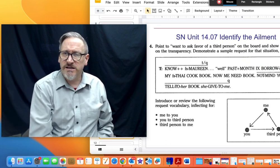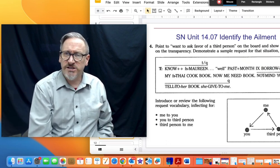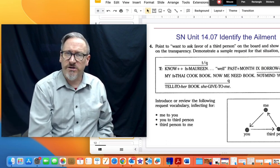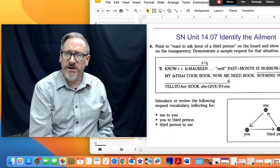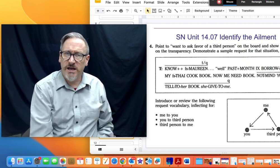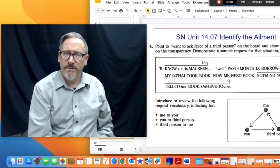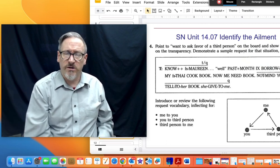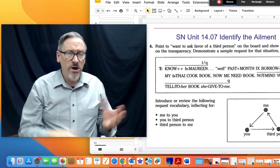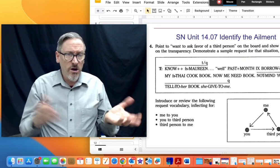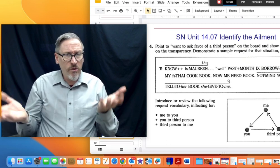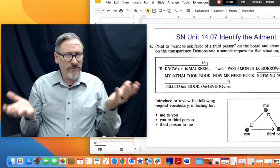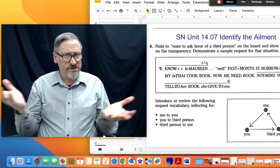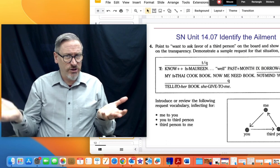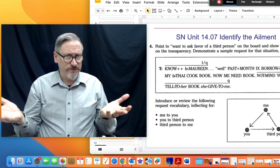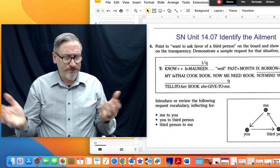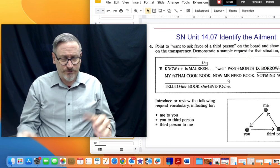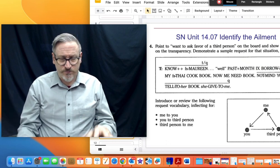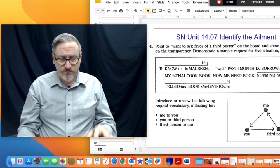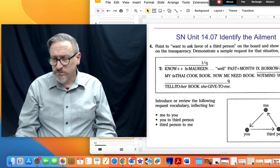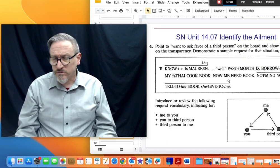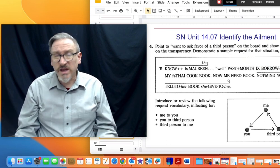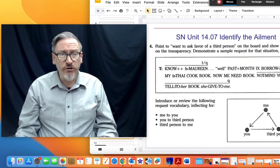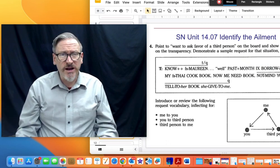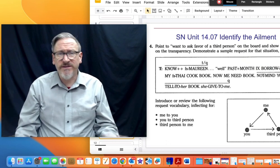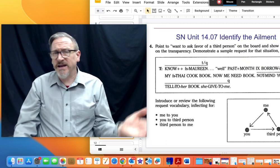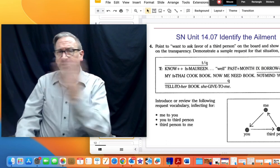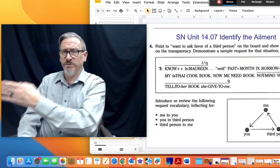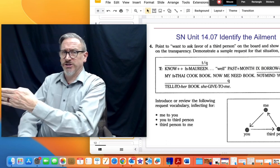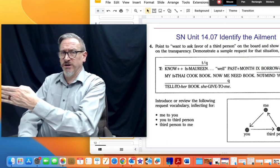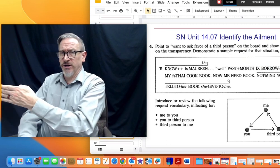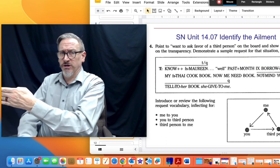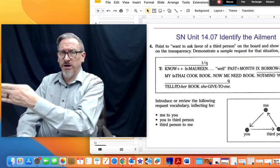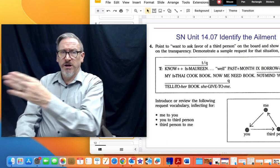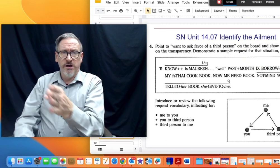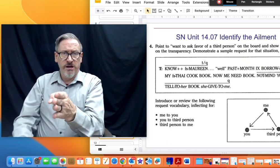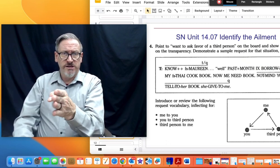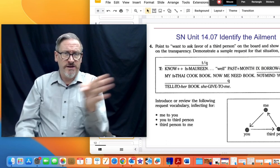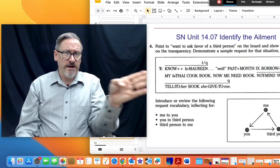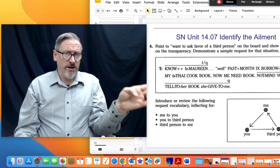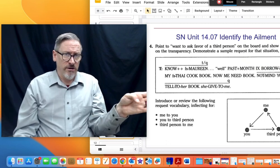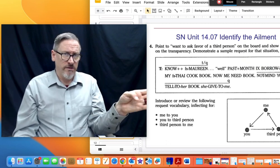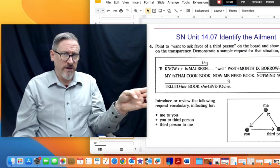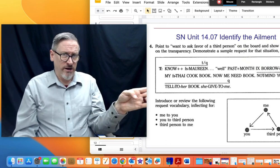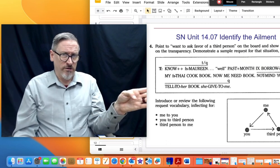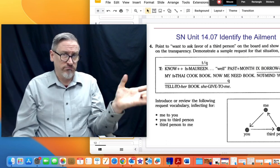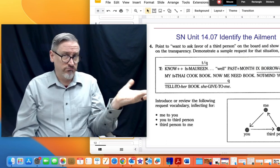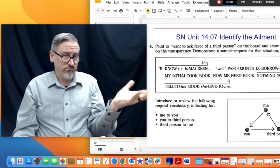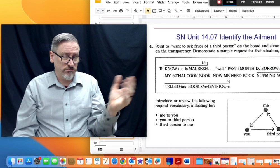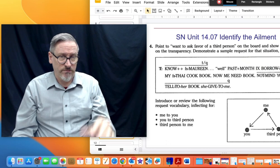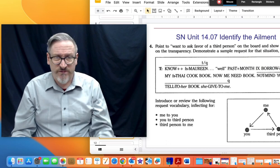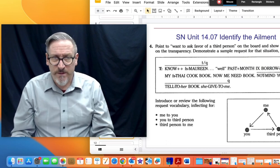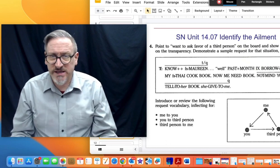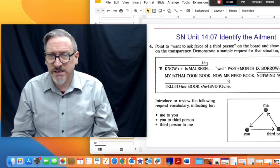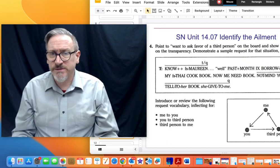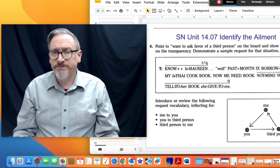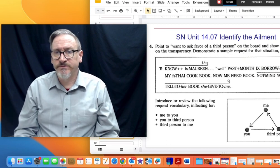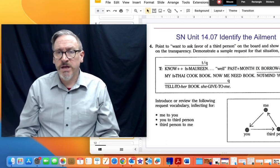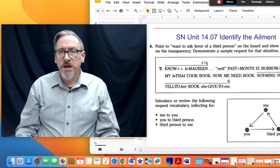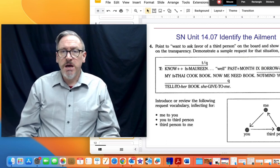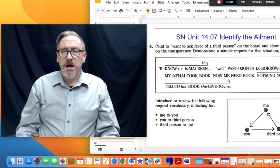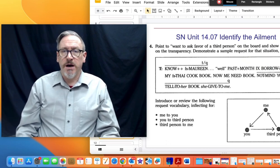to start thinking about what feels good. If you're left-handed, you would start here, then here, then here. If that makes